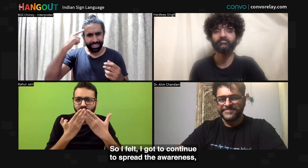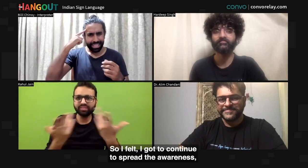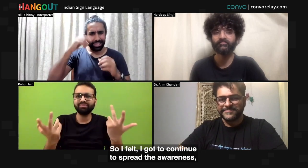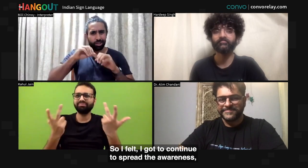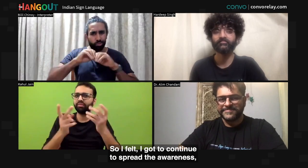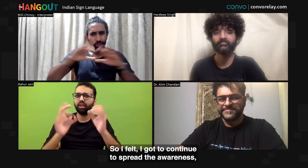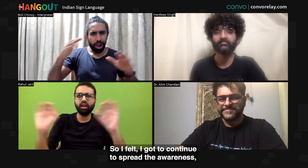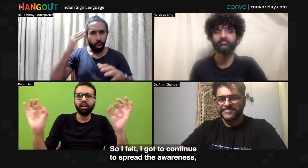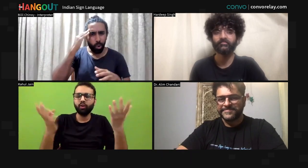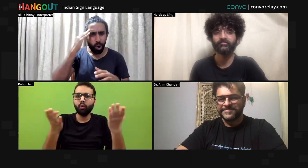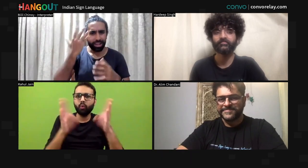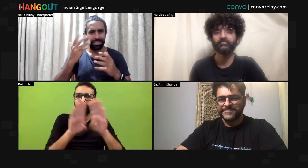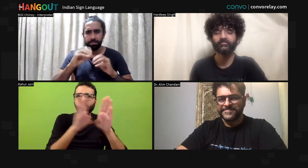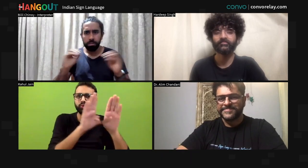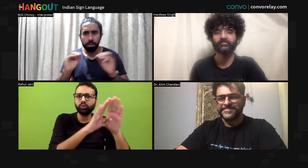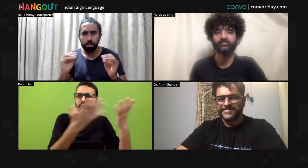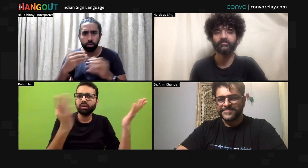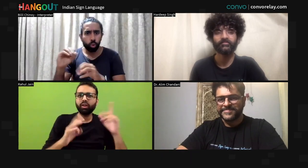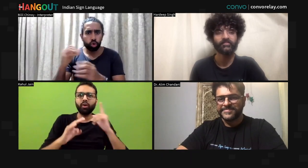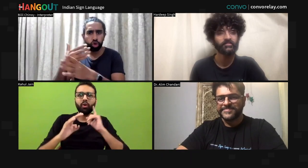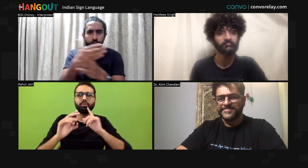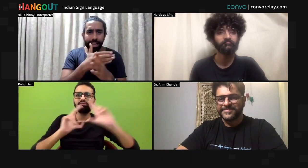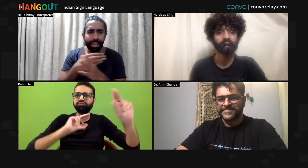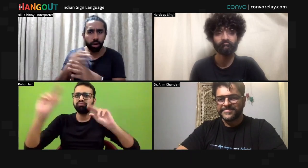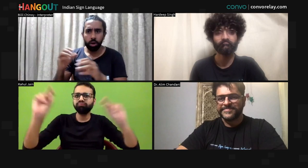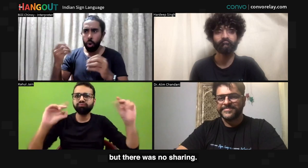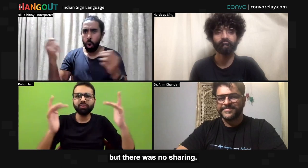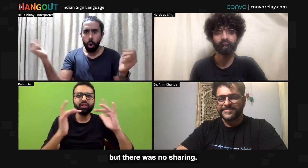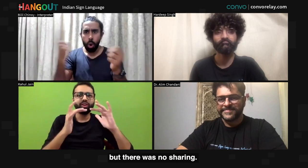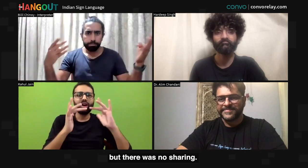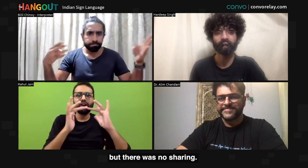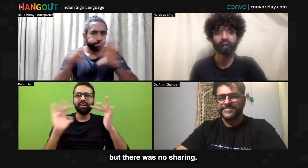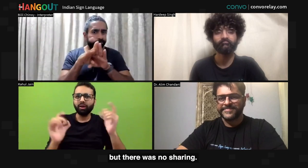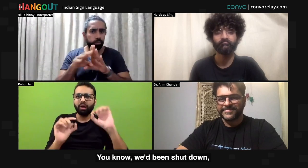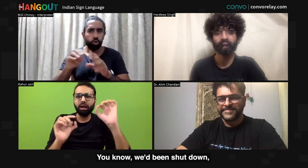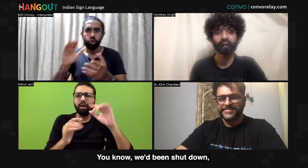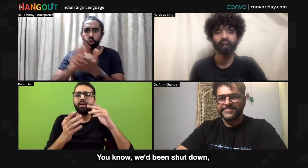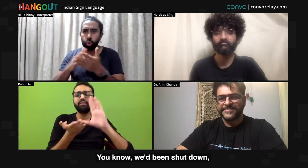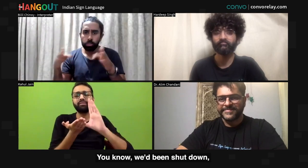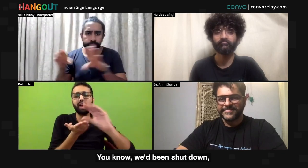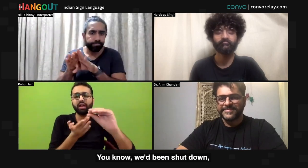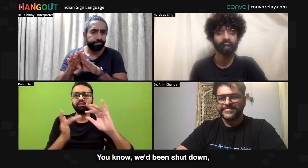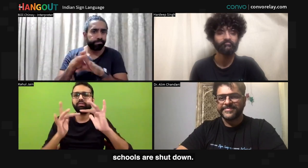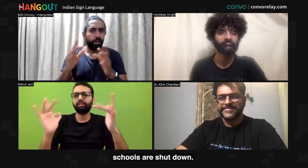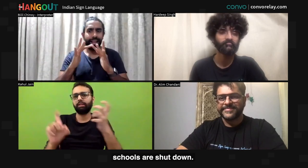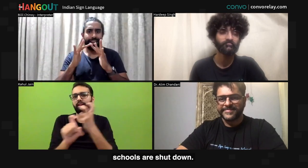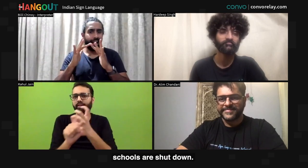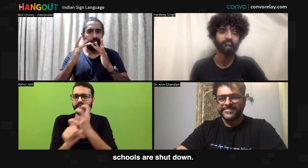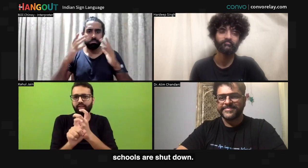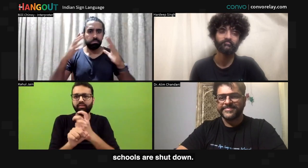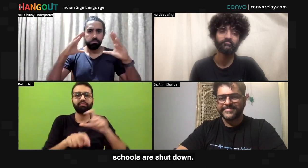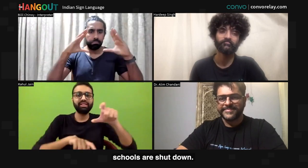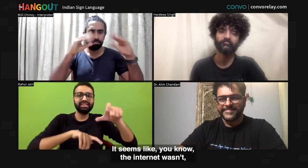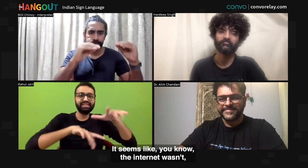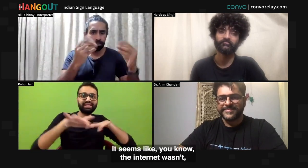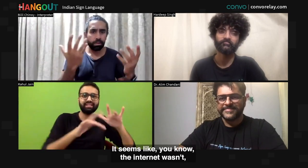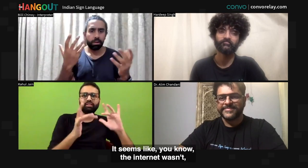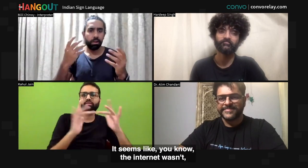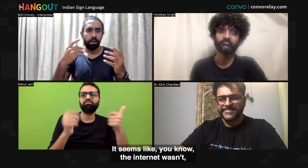I, I got to continue to spread the awareness. But there was no sharing. You know, we'd been shut down. Schools were shut down. It seems like, you know, the